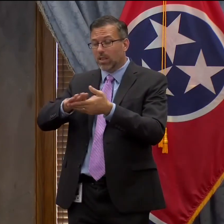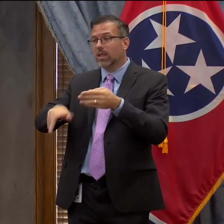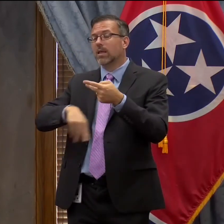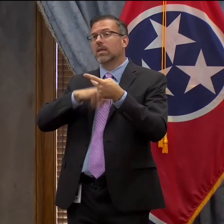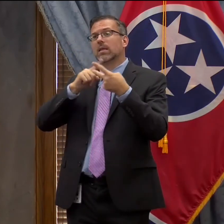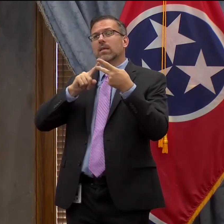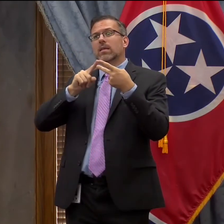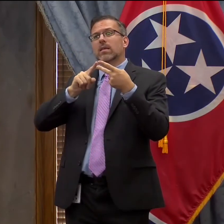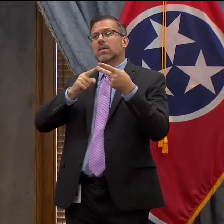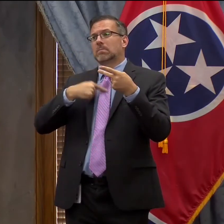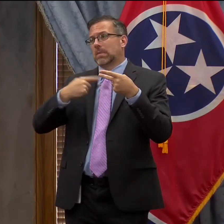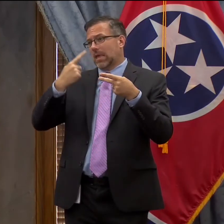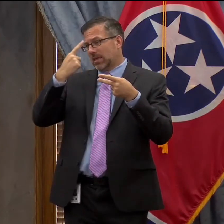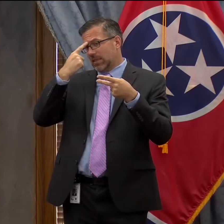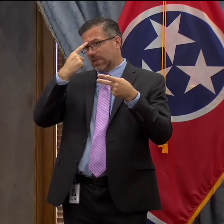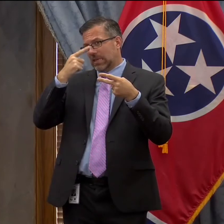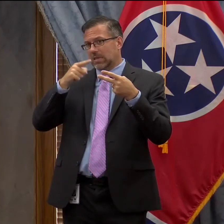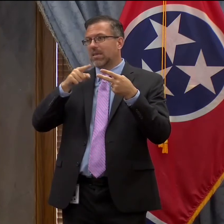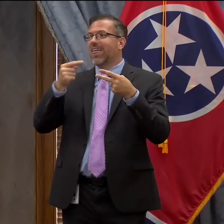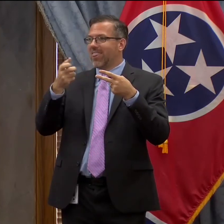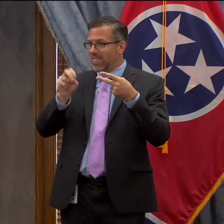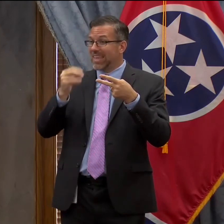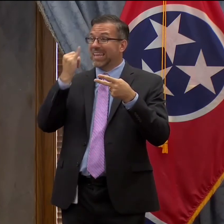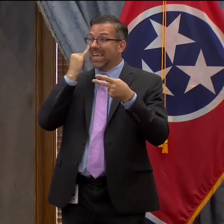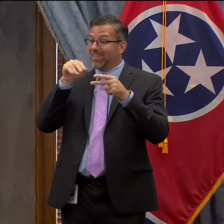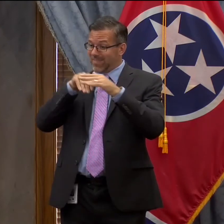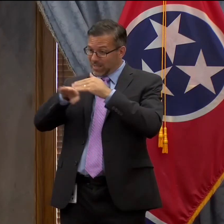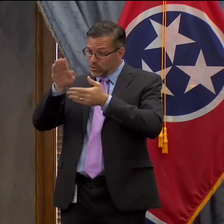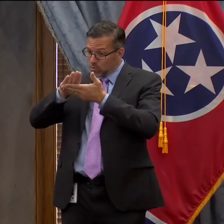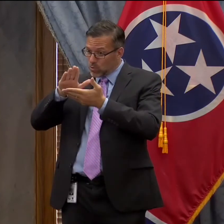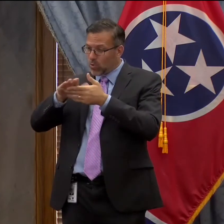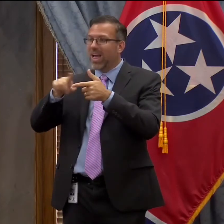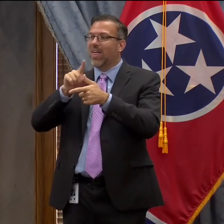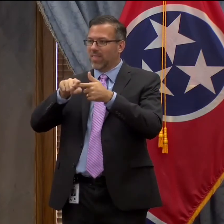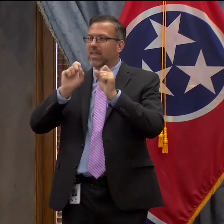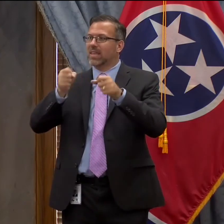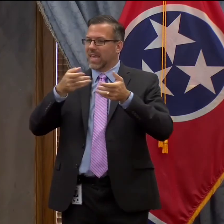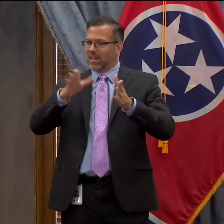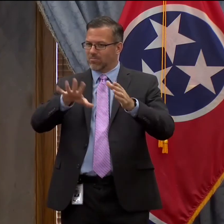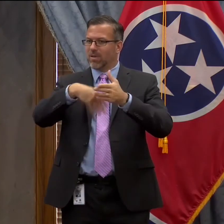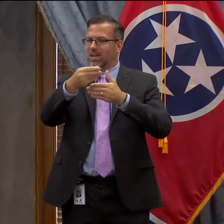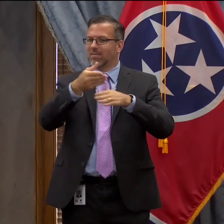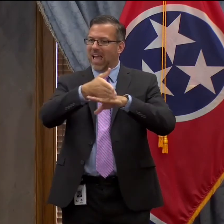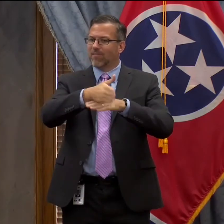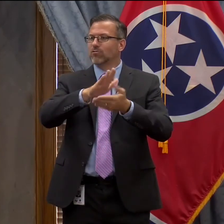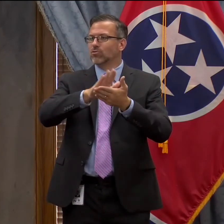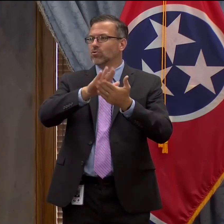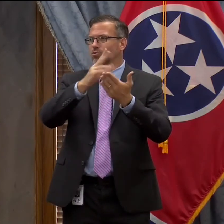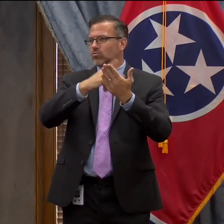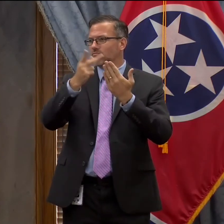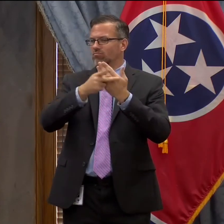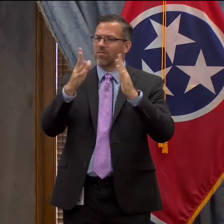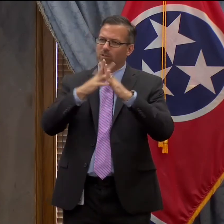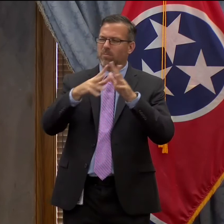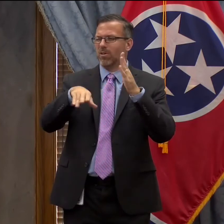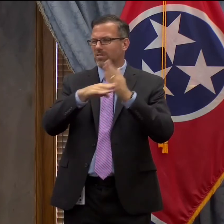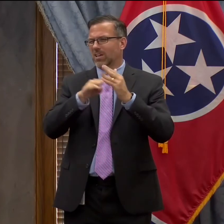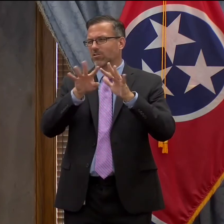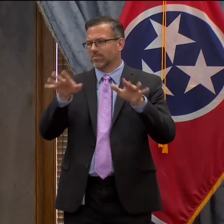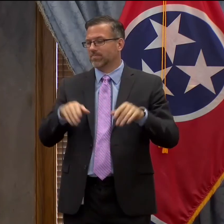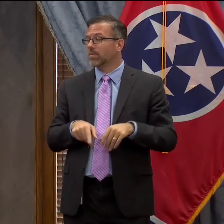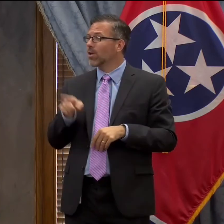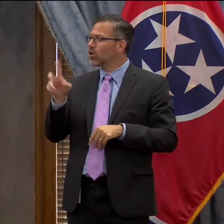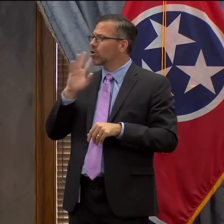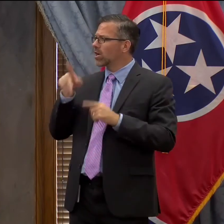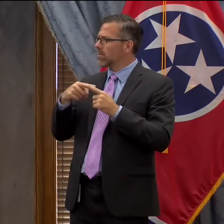And then I think they would be able to participate in extracurricular activities. And one more thing real quick. You talked about not raising